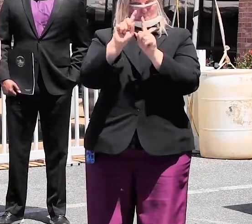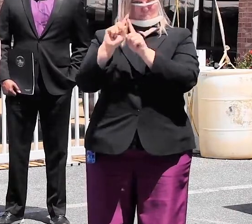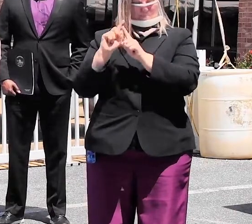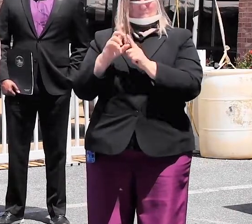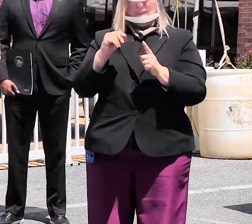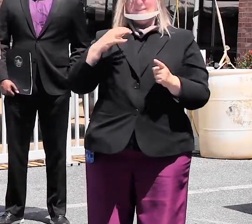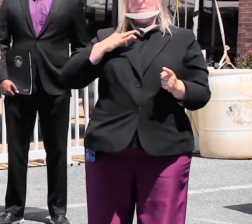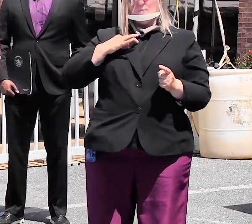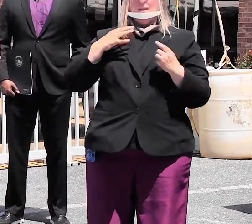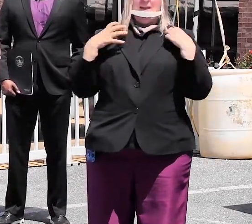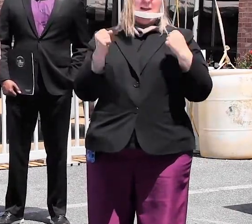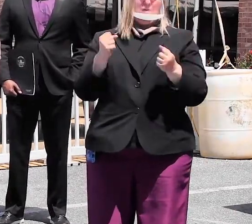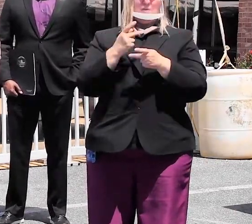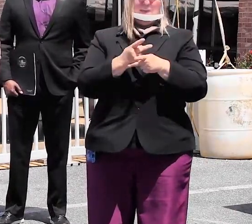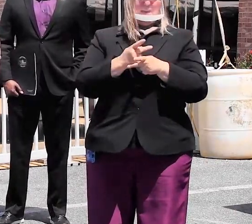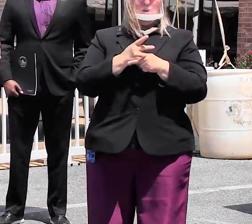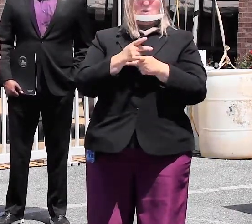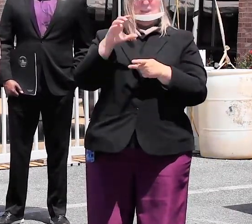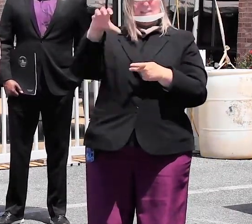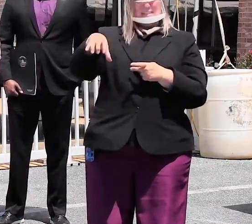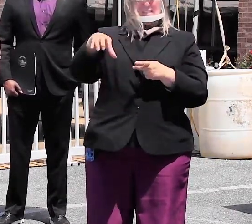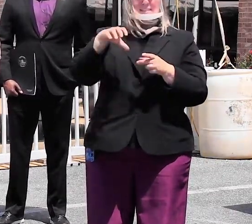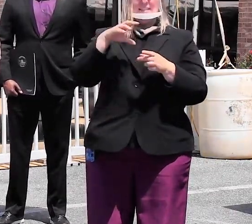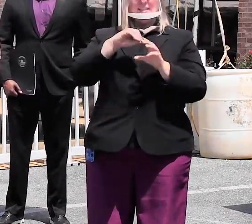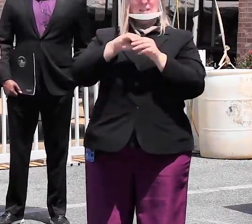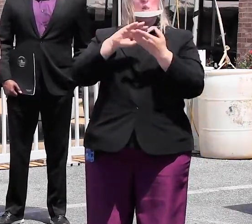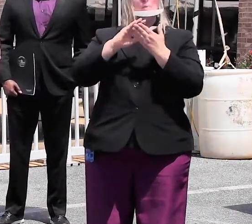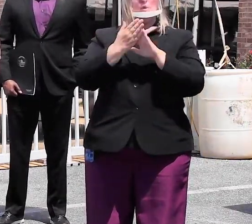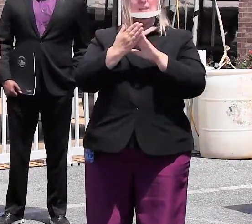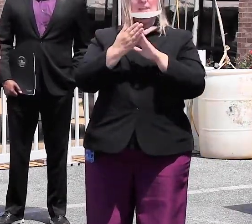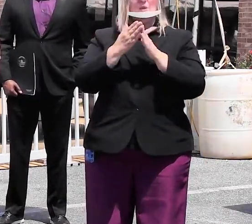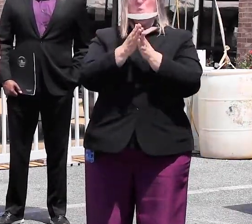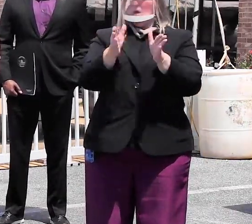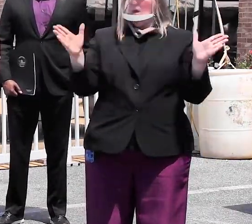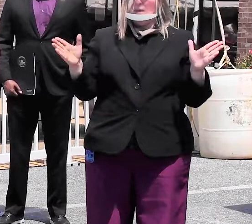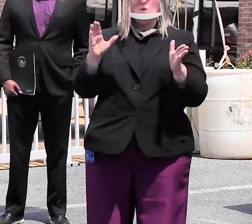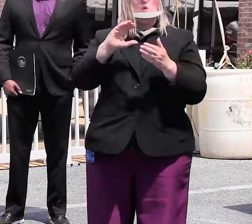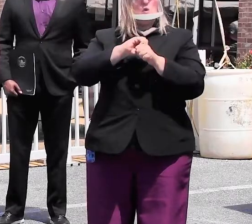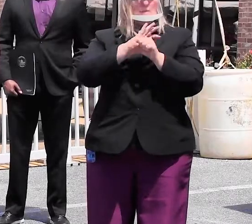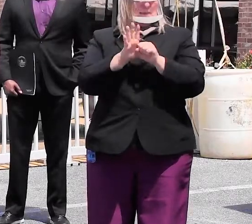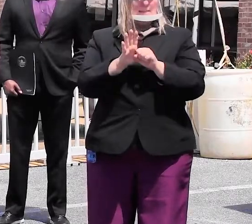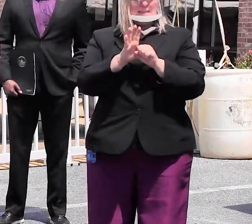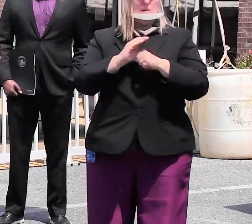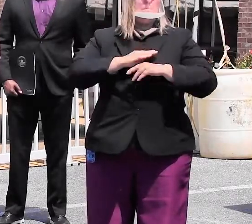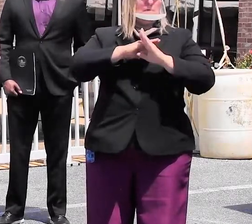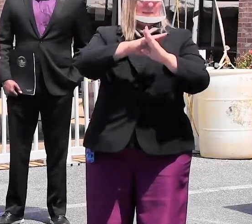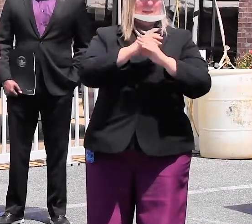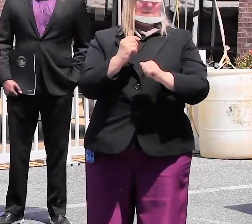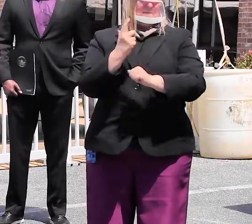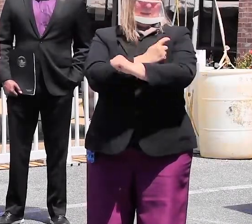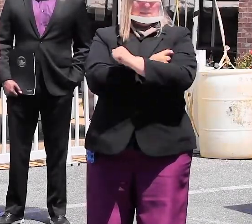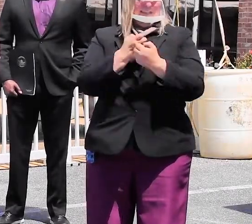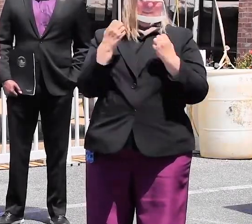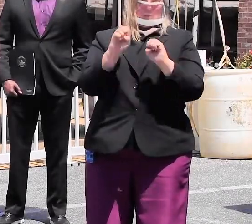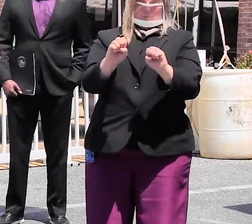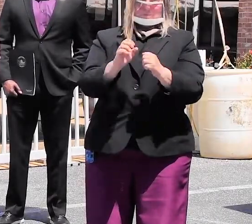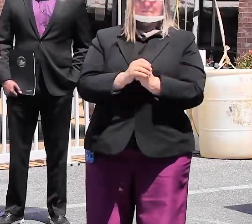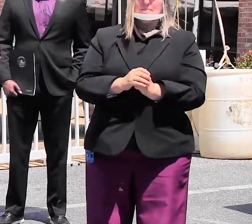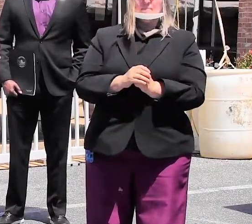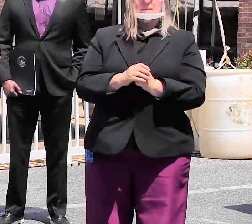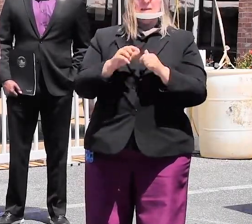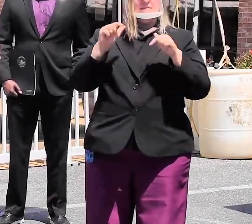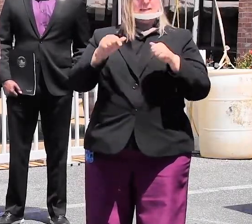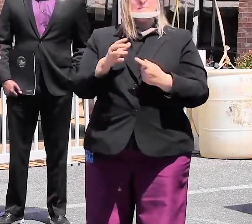and eligible healthcare entities in a community-wide COVID-19 prevention and vaccination effort. This